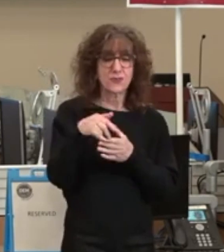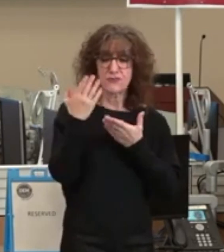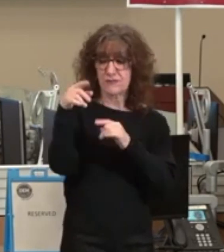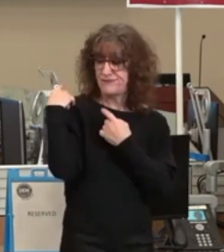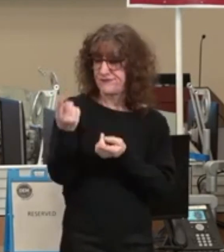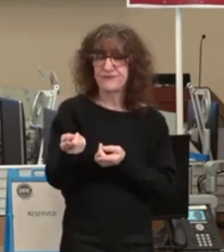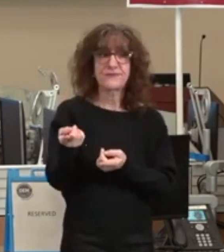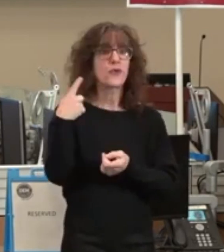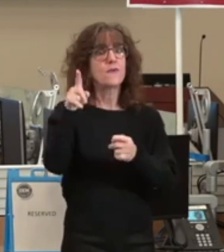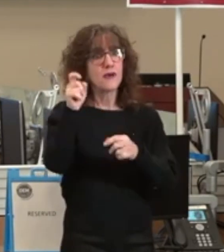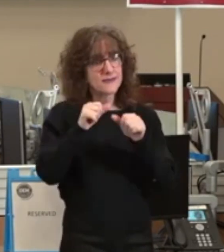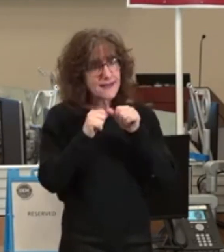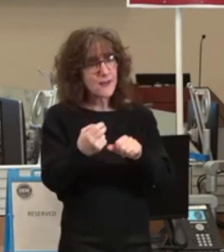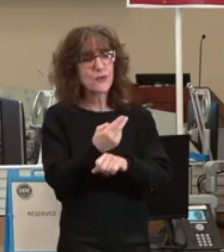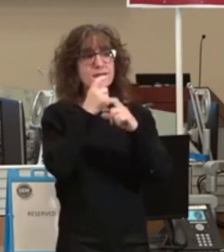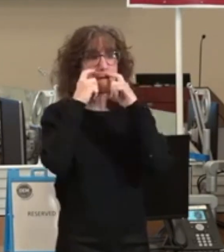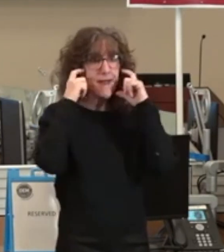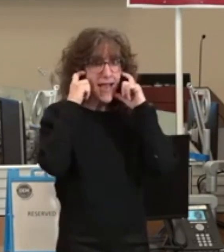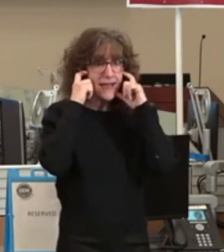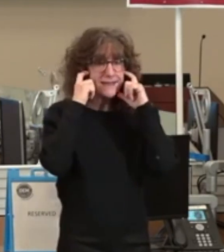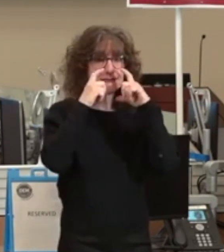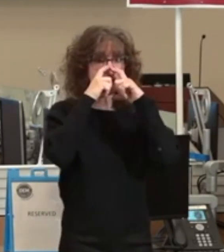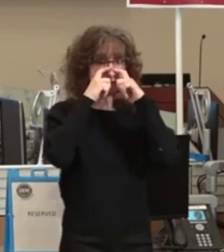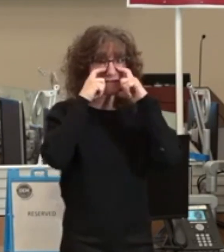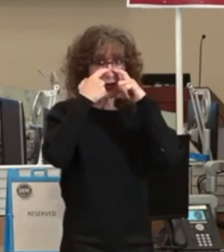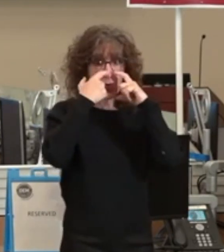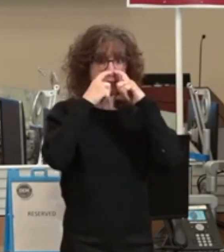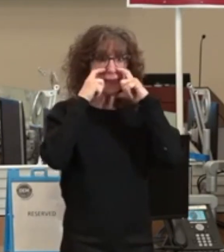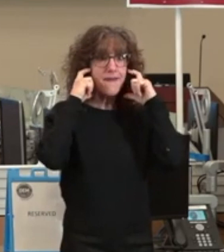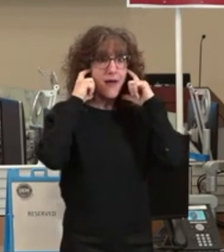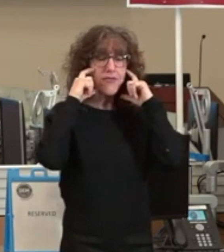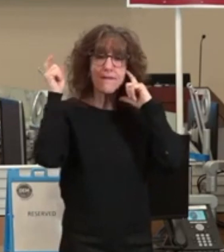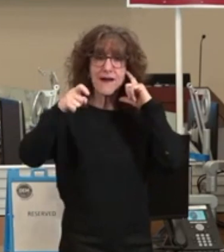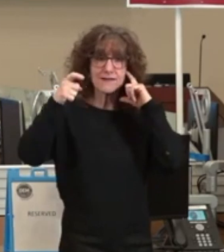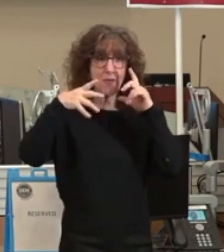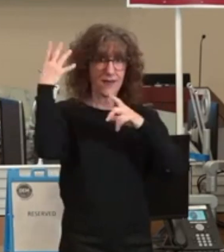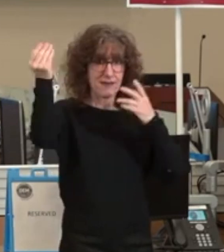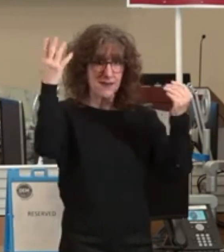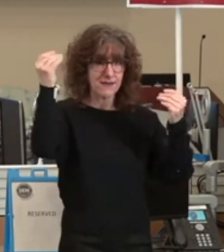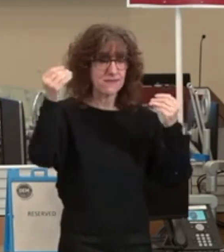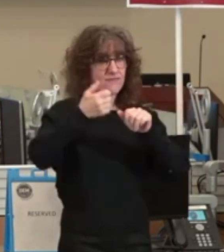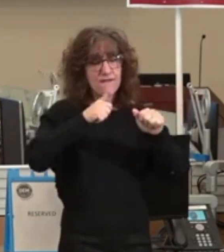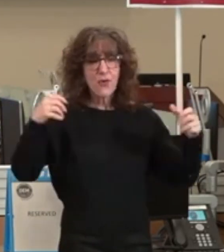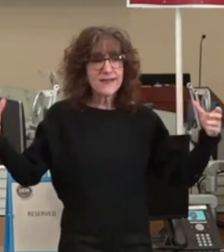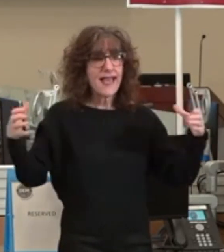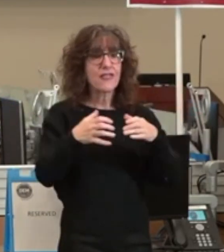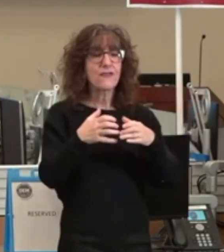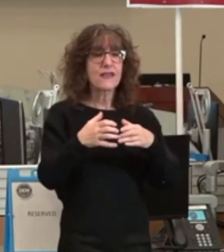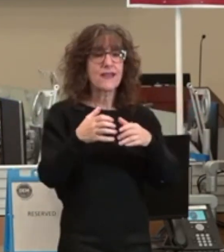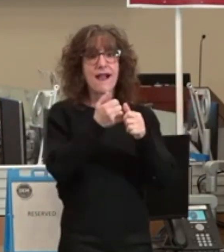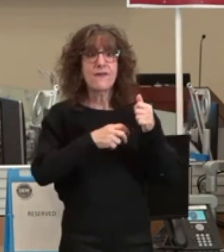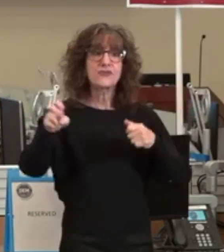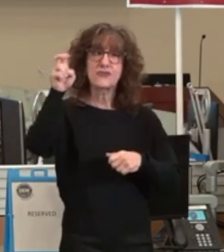along. You must continue to wear your mask over your face, over your nose and mouth in public. Avoid gatherings, avoid